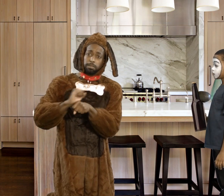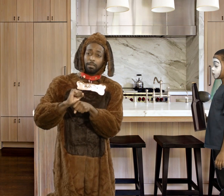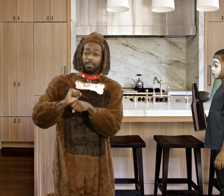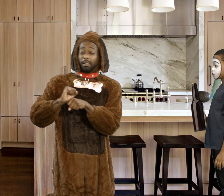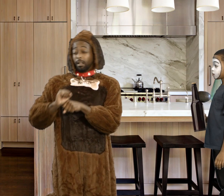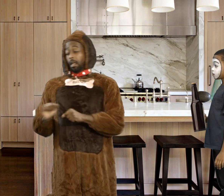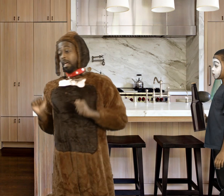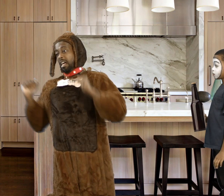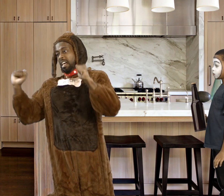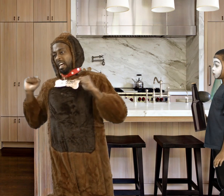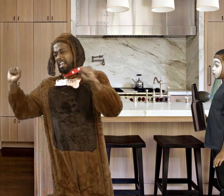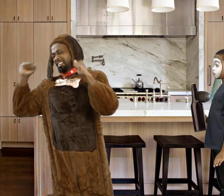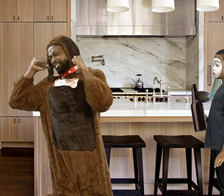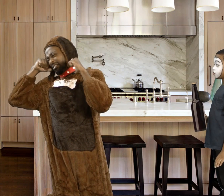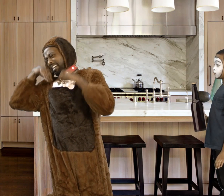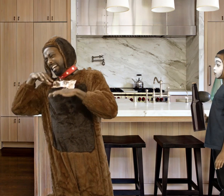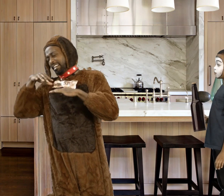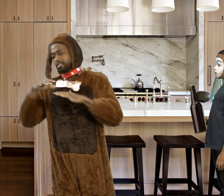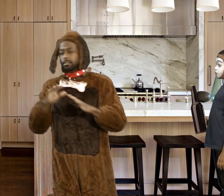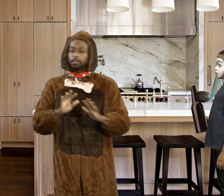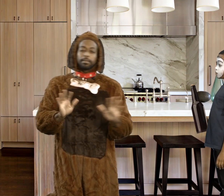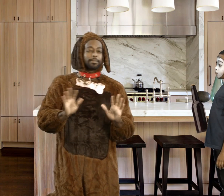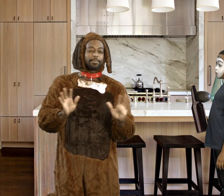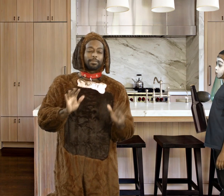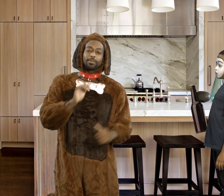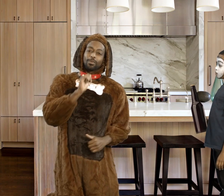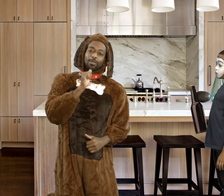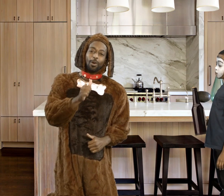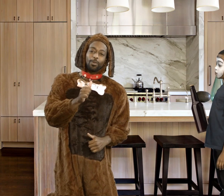exercise. And you should drink plenty of water.